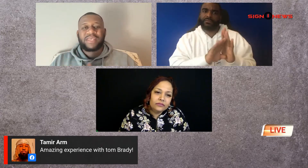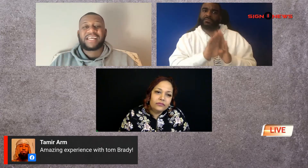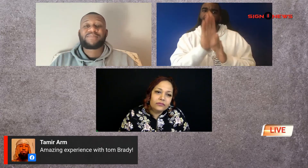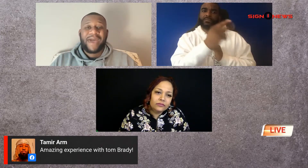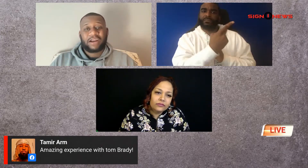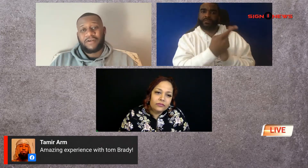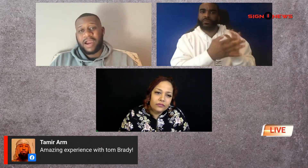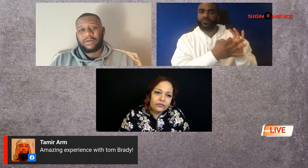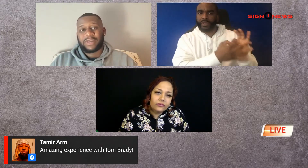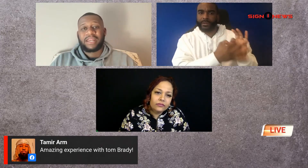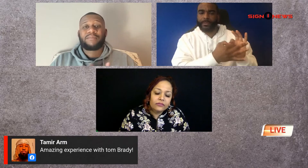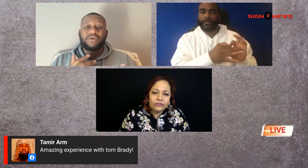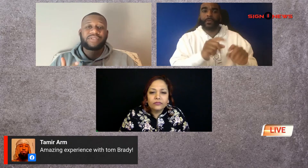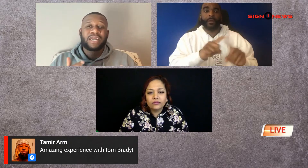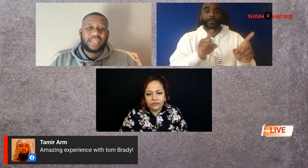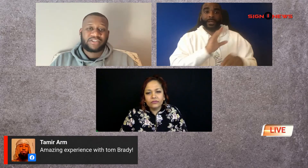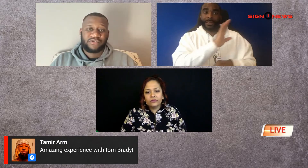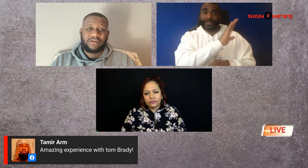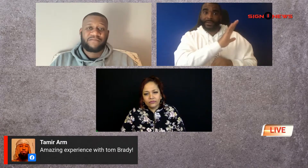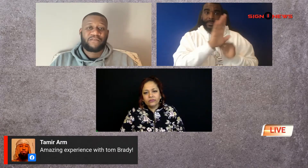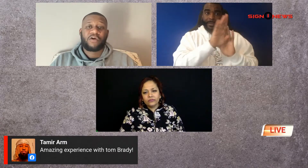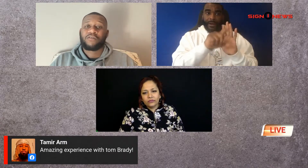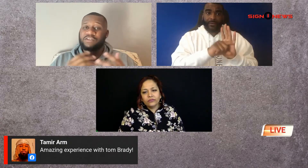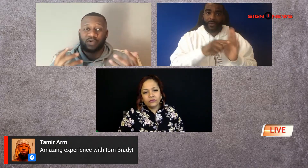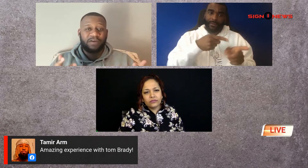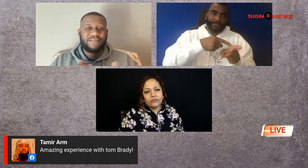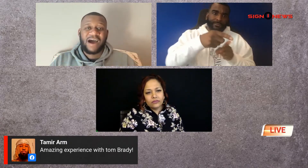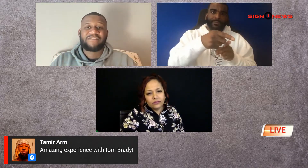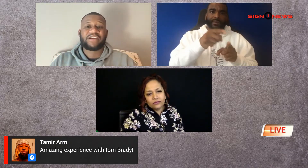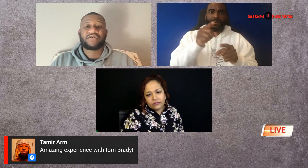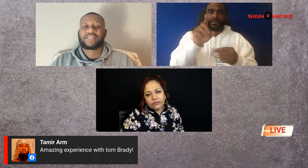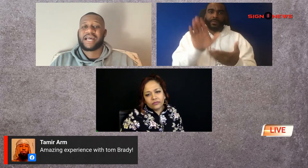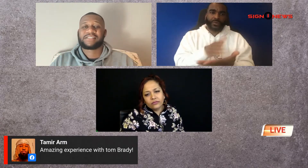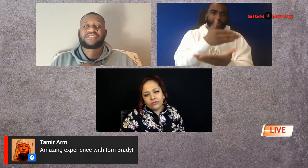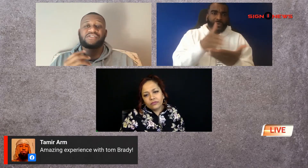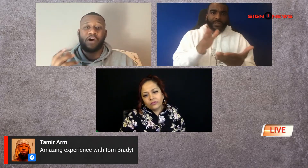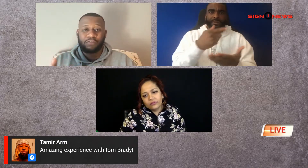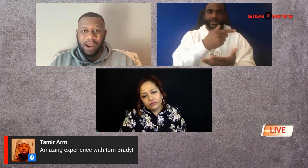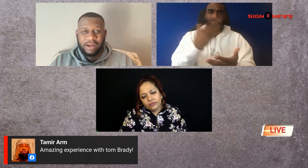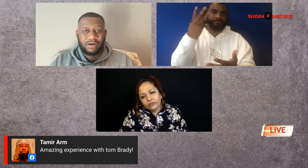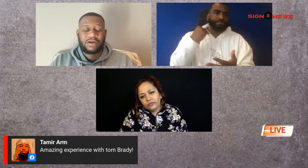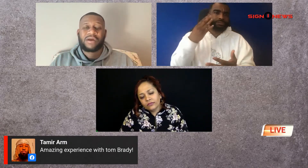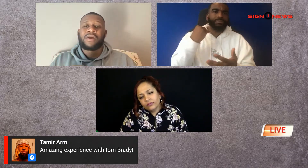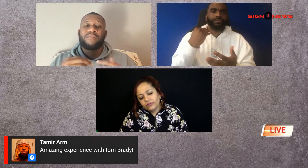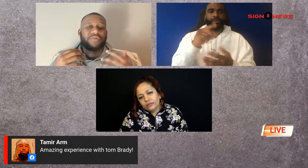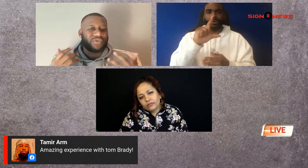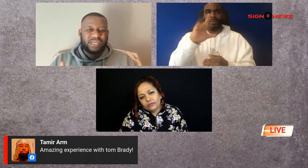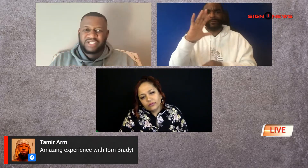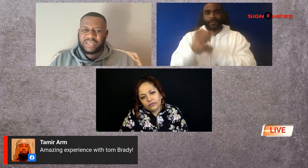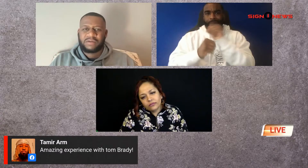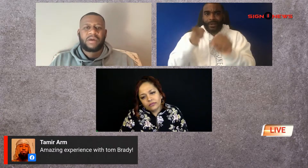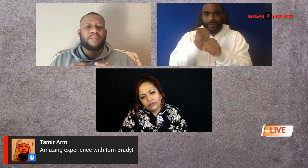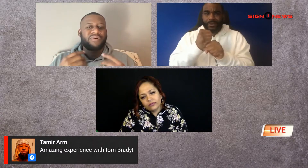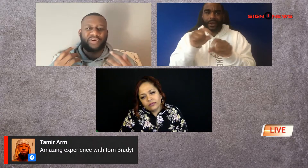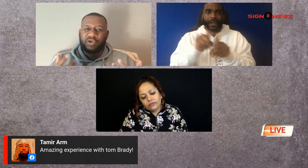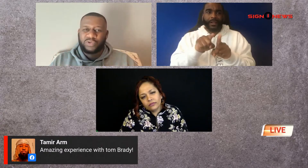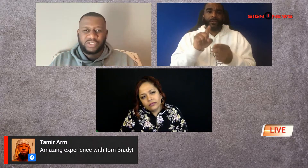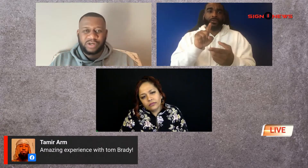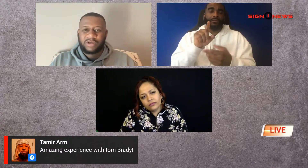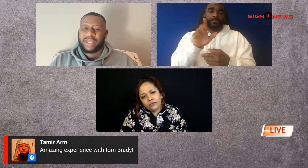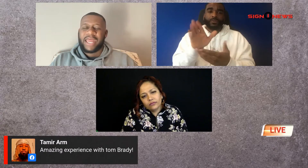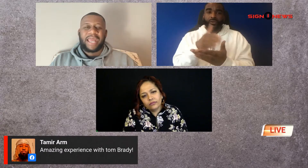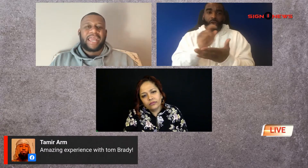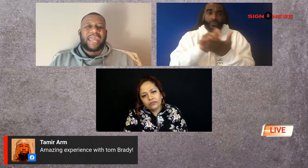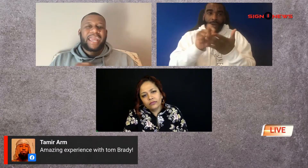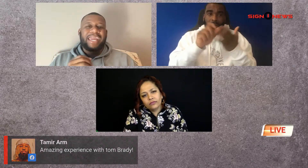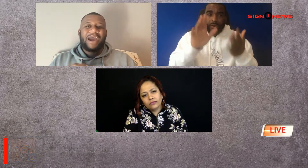But with his background in the music industry for over 25 years as a songwriter, musician,